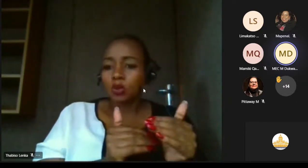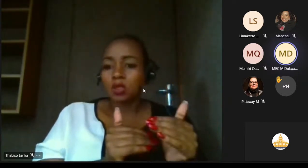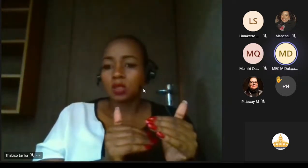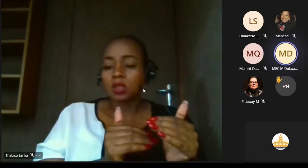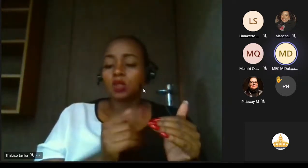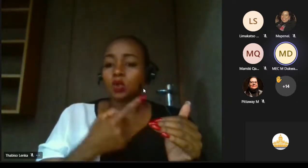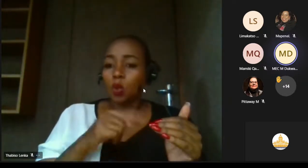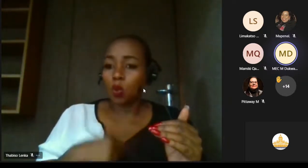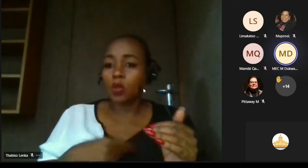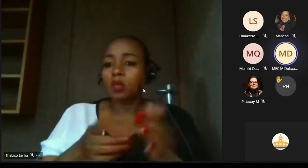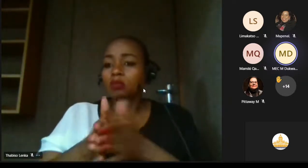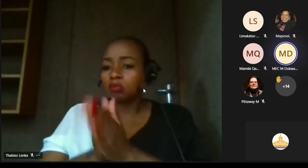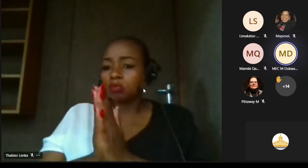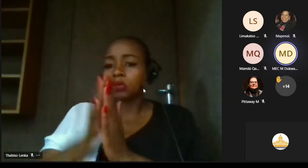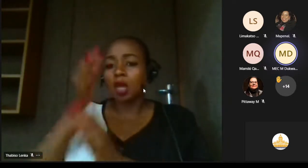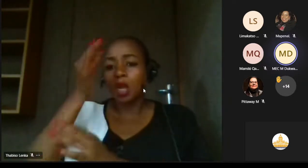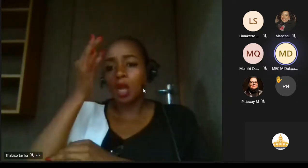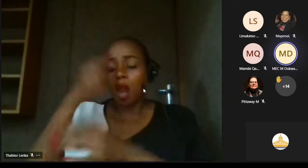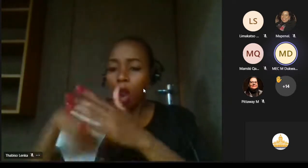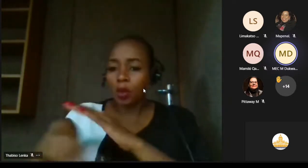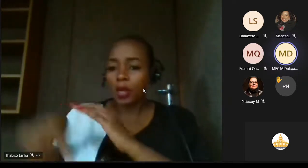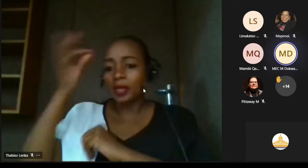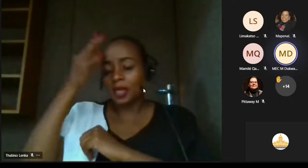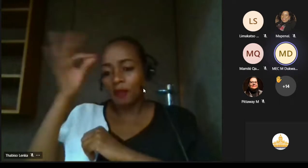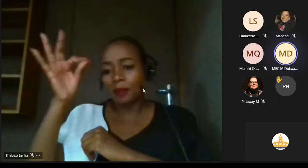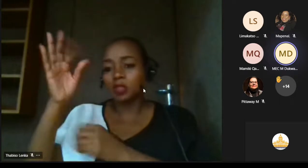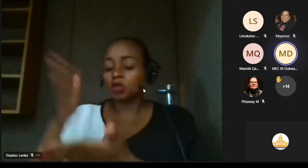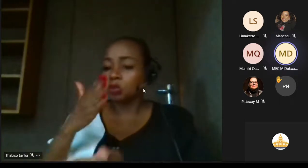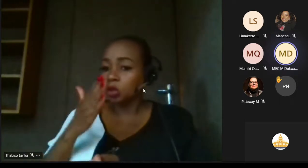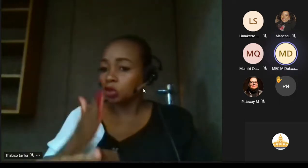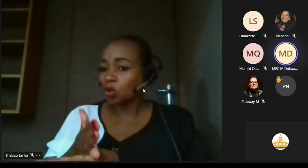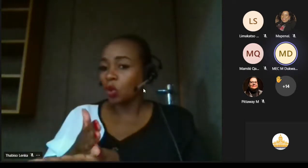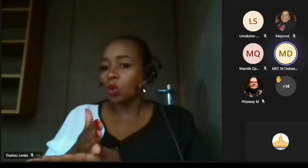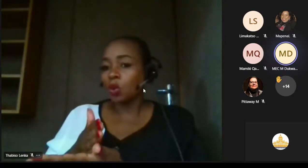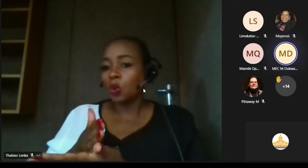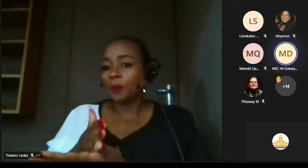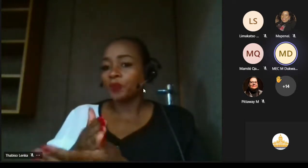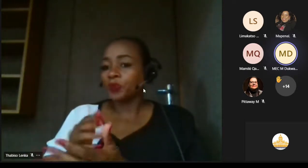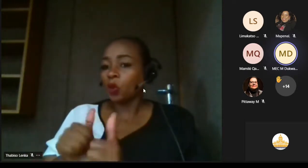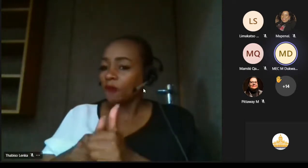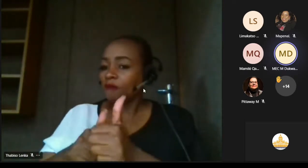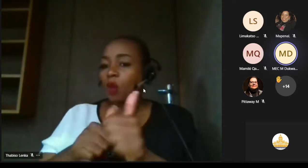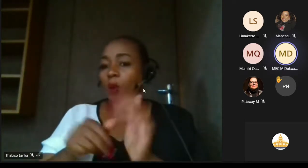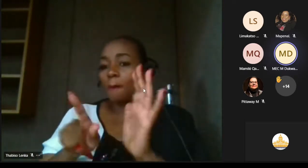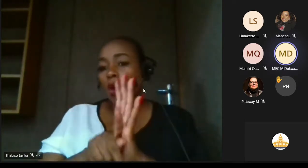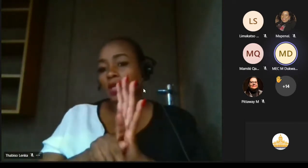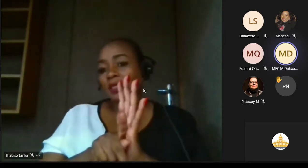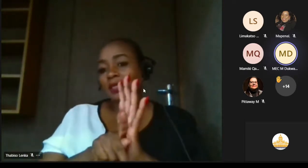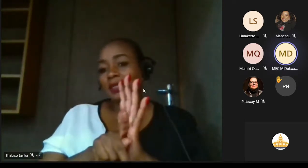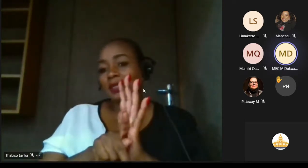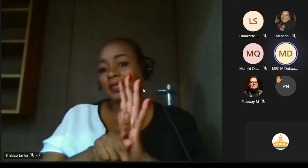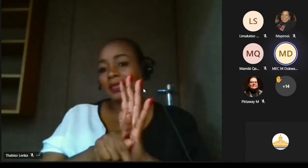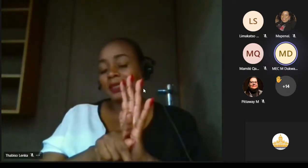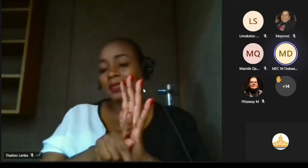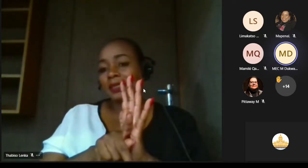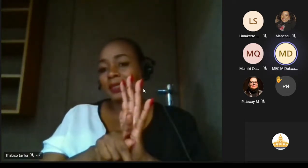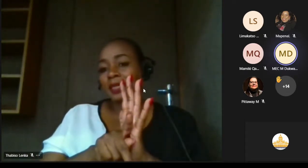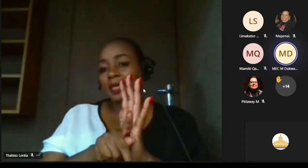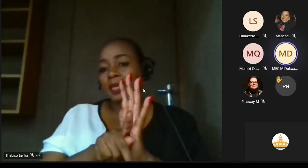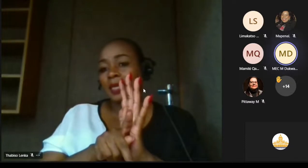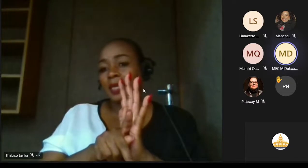government system is world-class local government legislation and policies. These local government